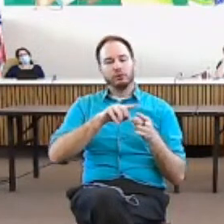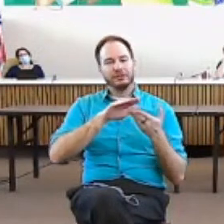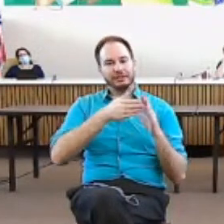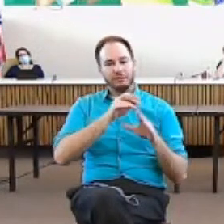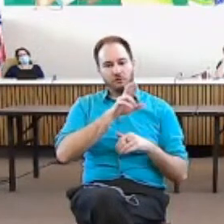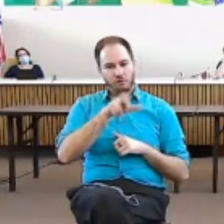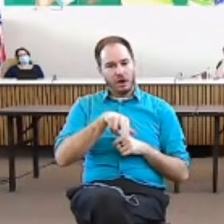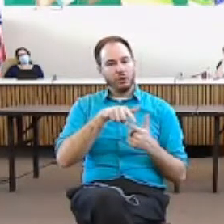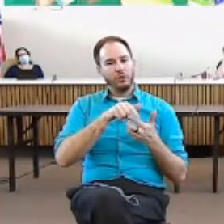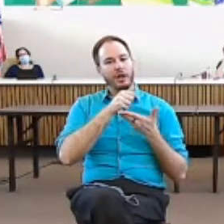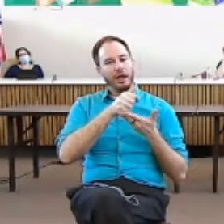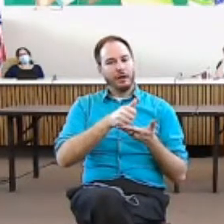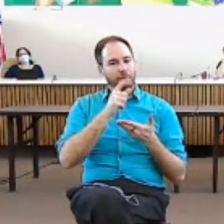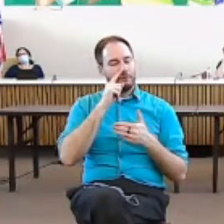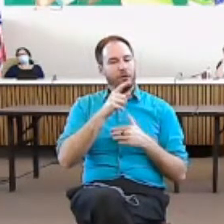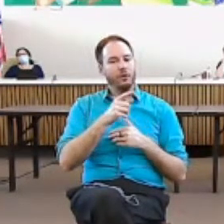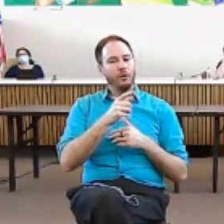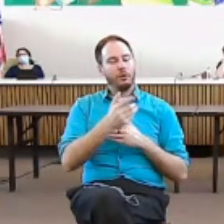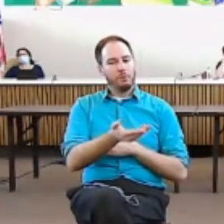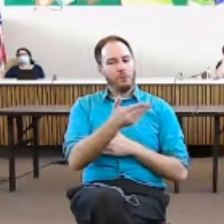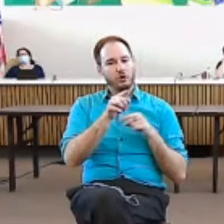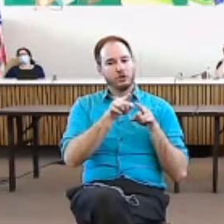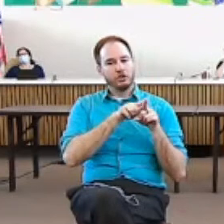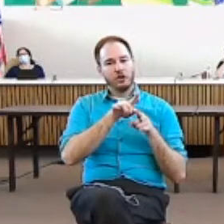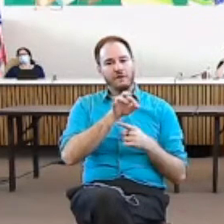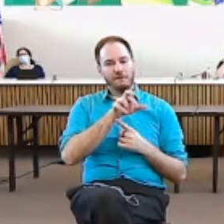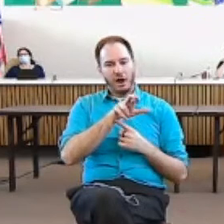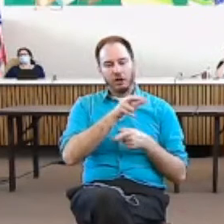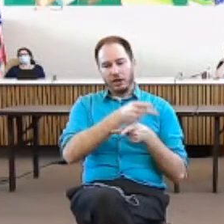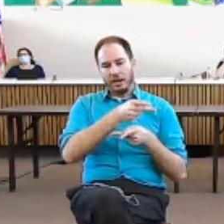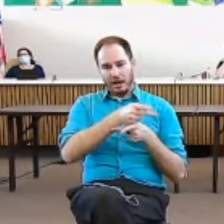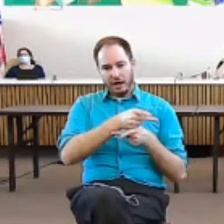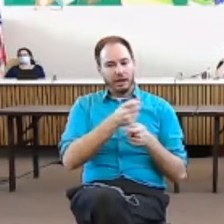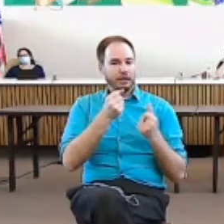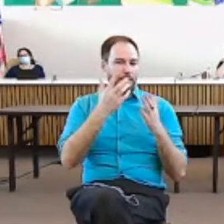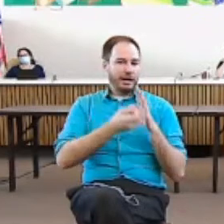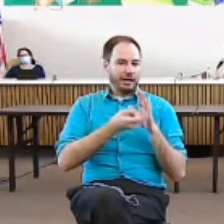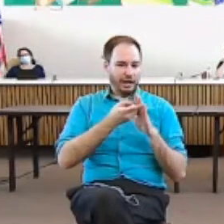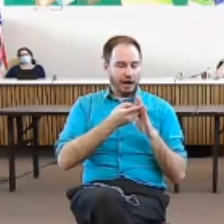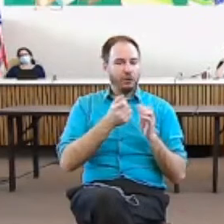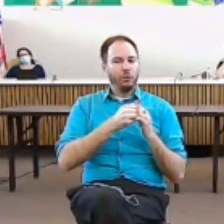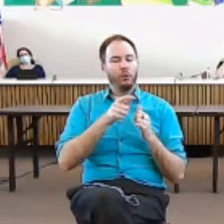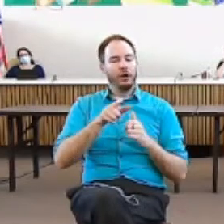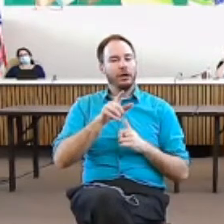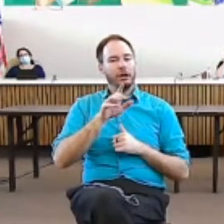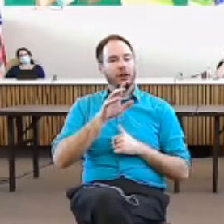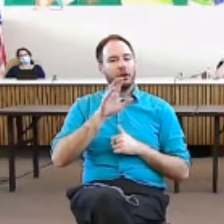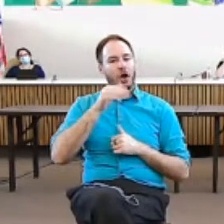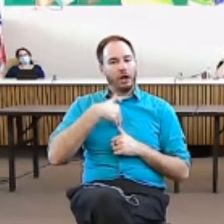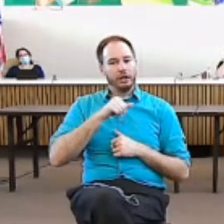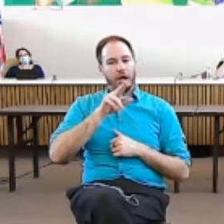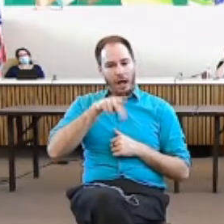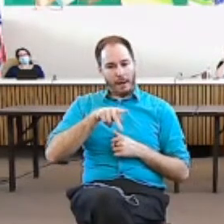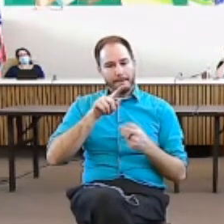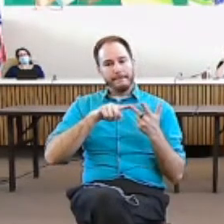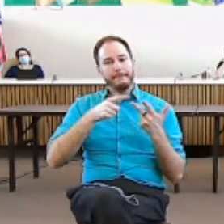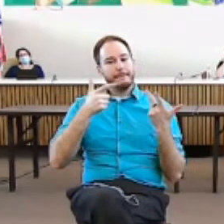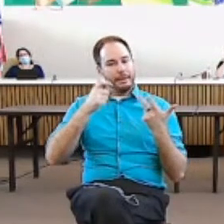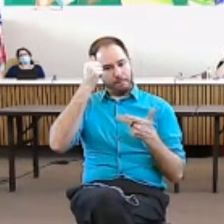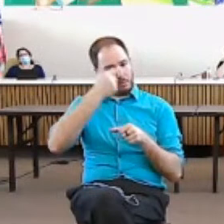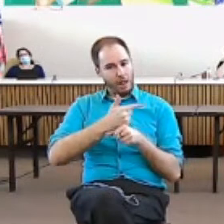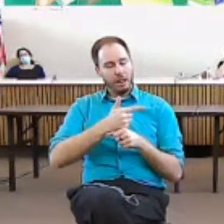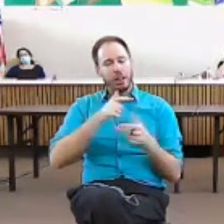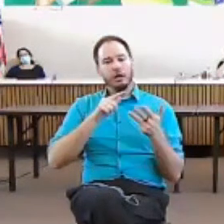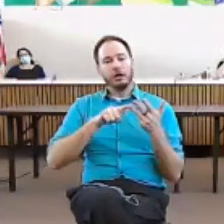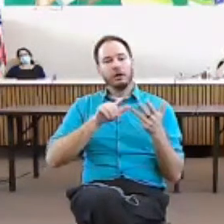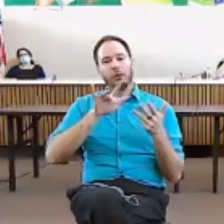he helped at the Morning Star foster care. He spent many more hours with Autism Up, Big Brothers, 25